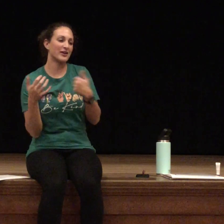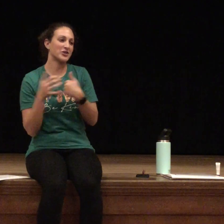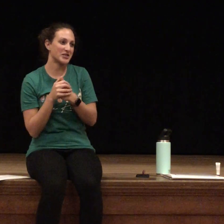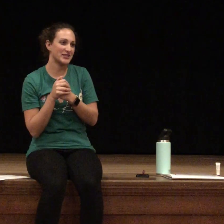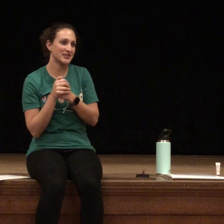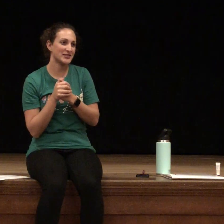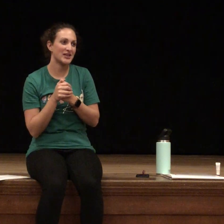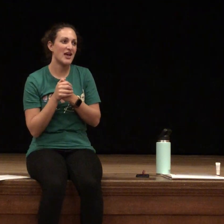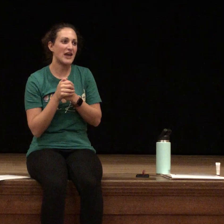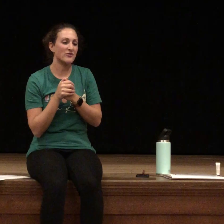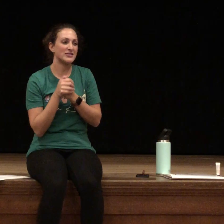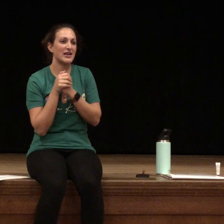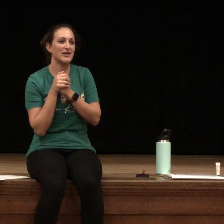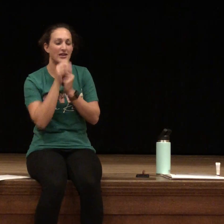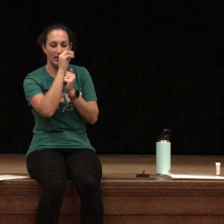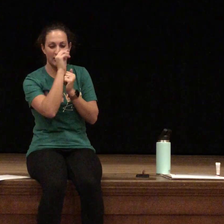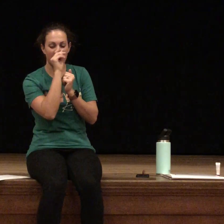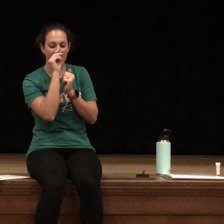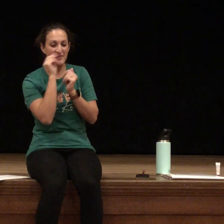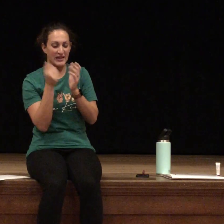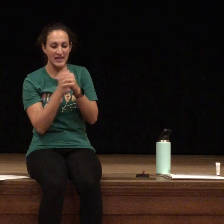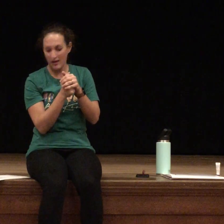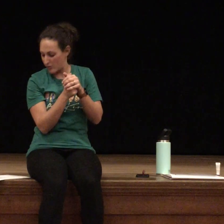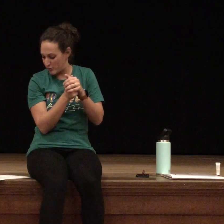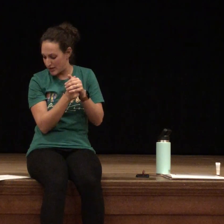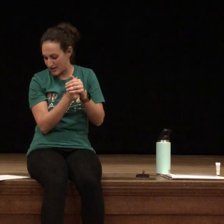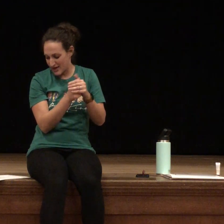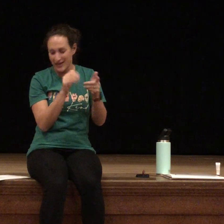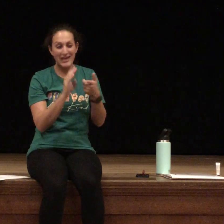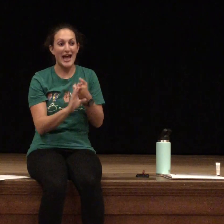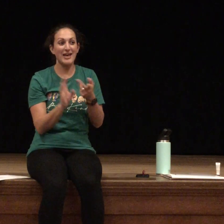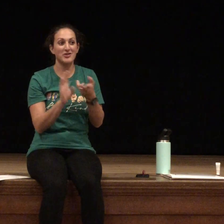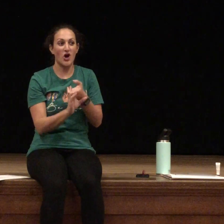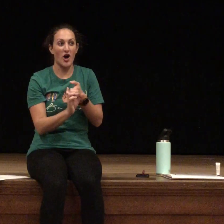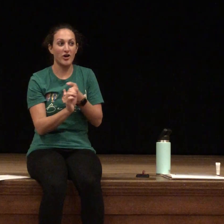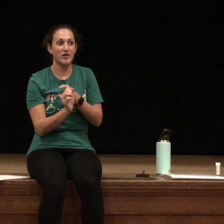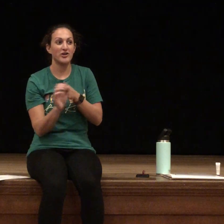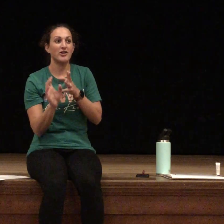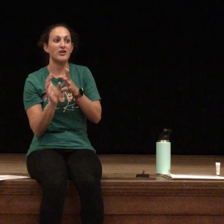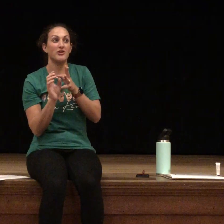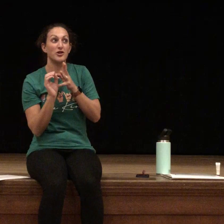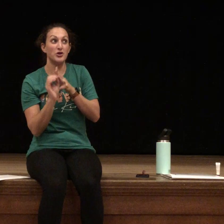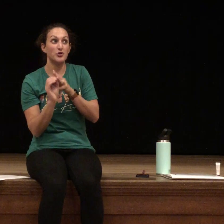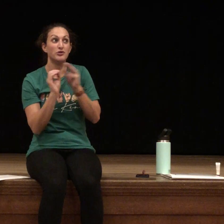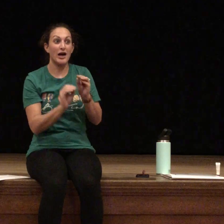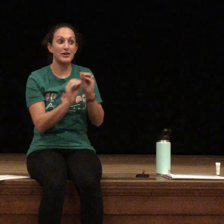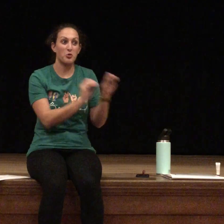English sentence. Now, to say it in ASL, it would be cat, dog, you like